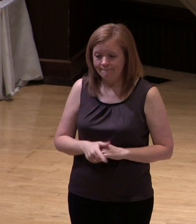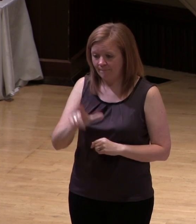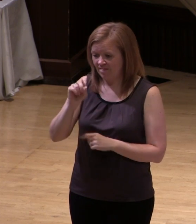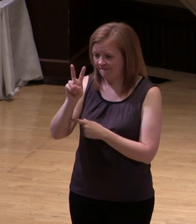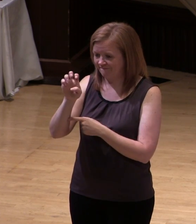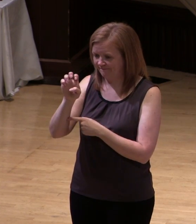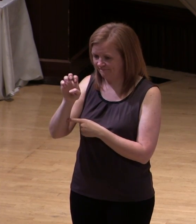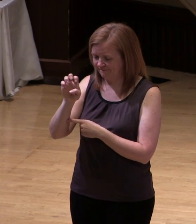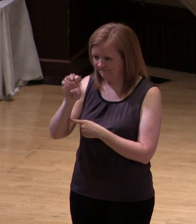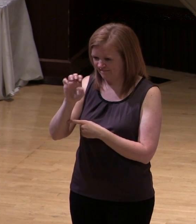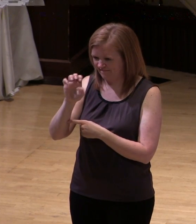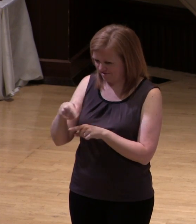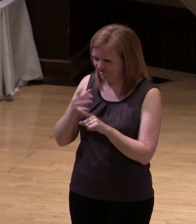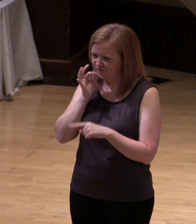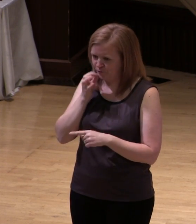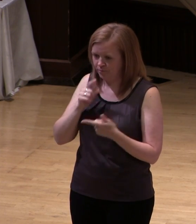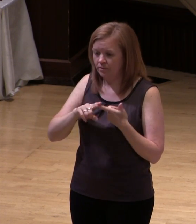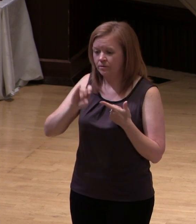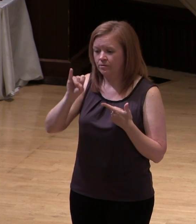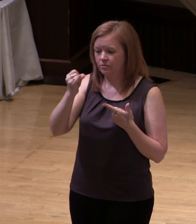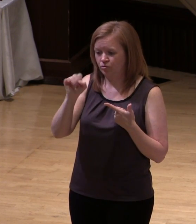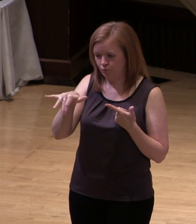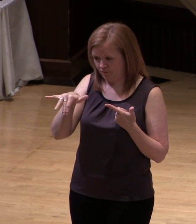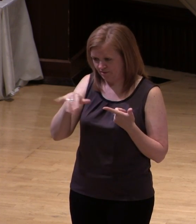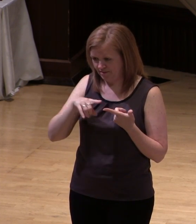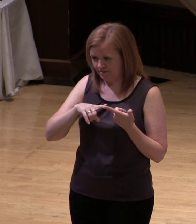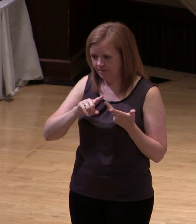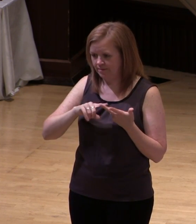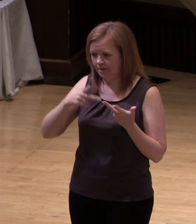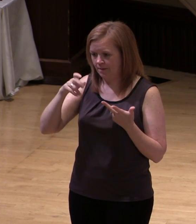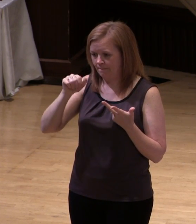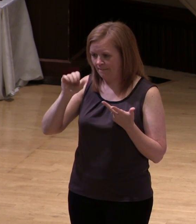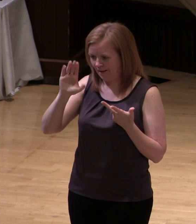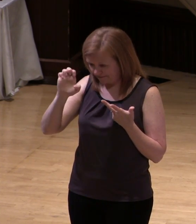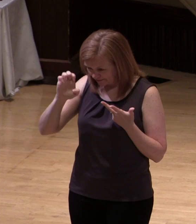love, joy, peace,